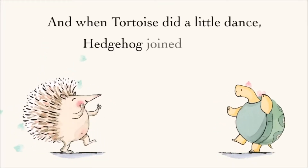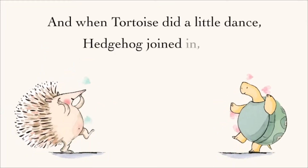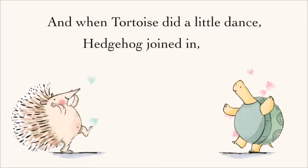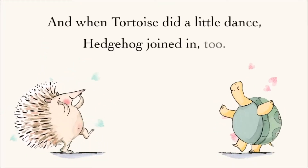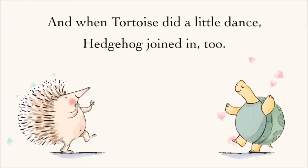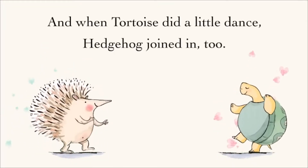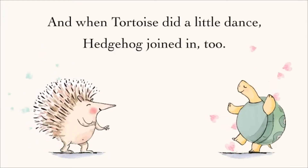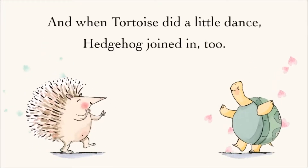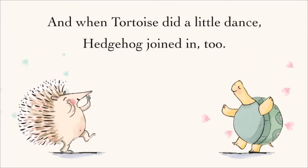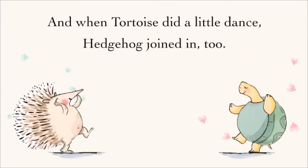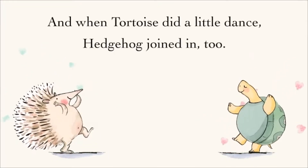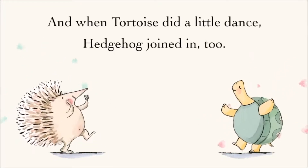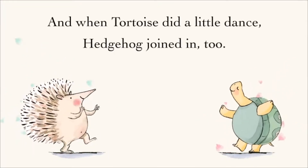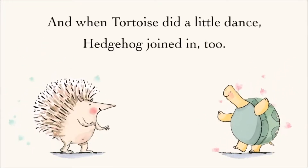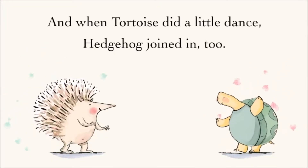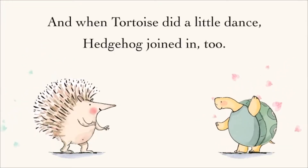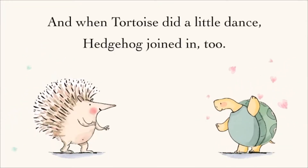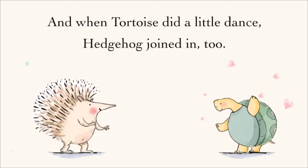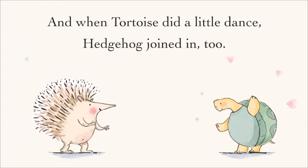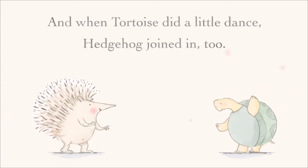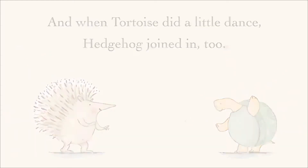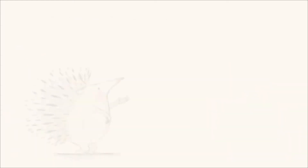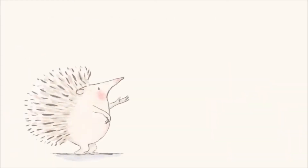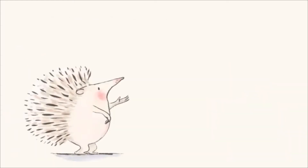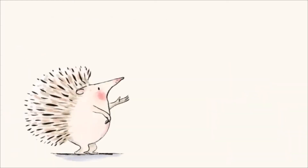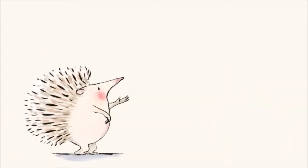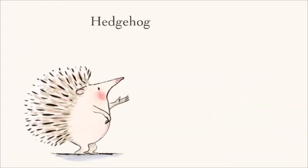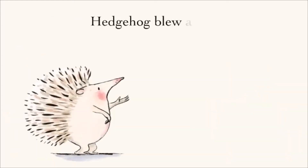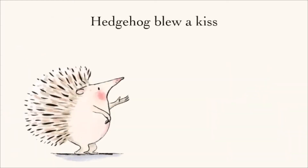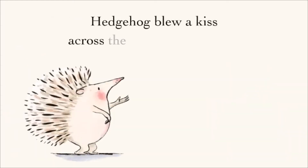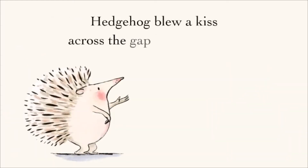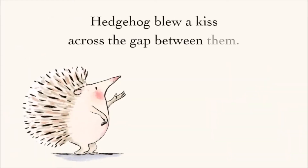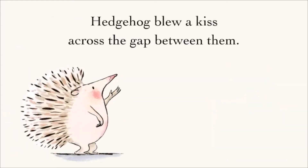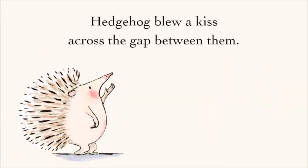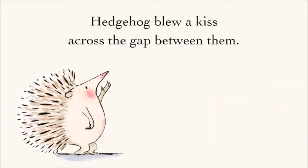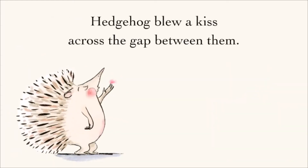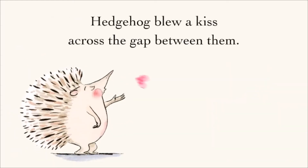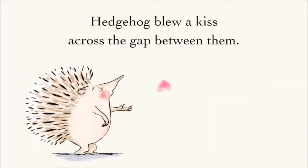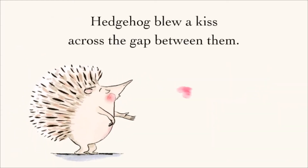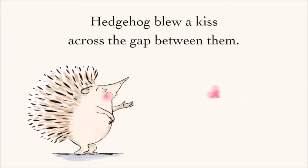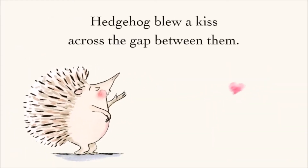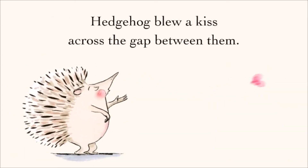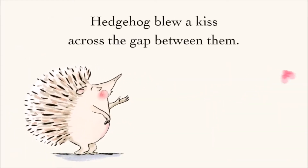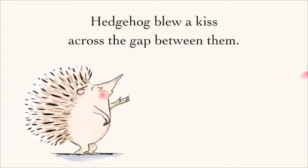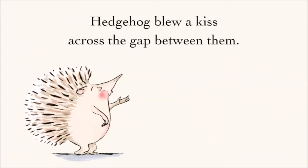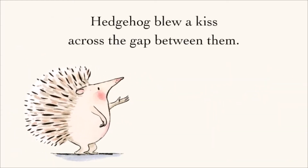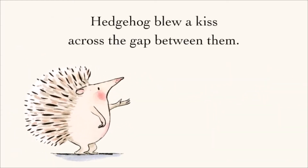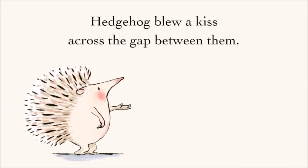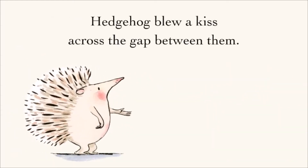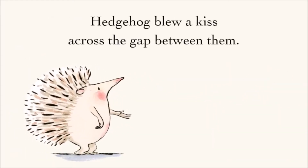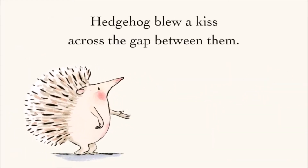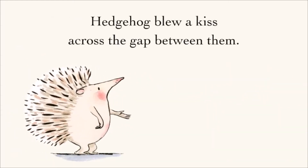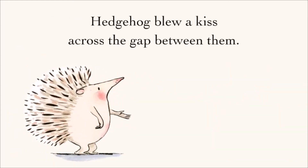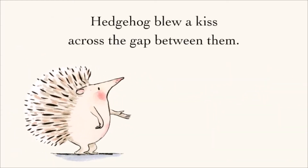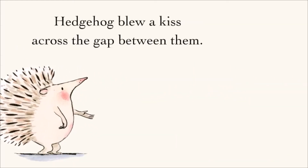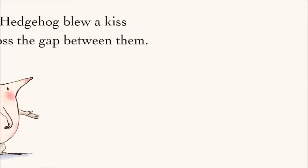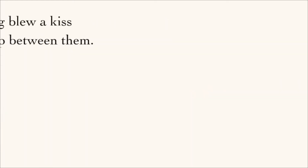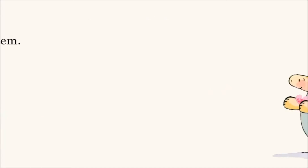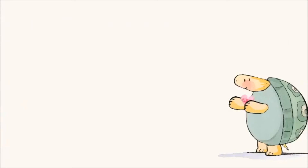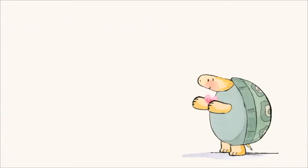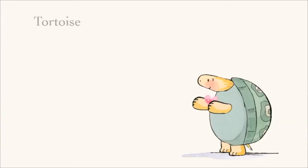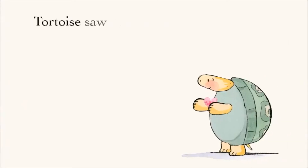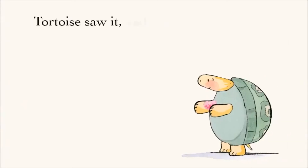And when Tortoise did a little dance, Hedgehog joined in too. Hedgehog blew a kiss across the gap